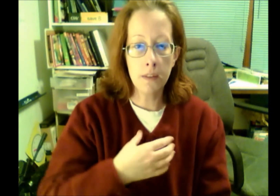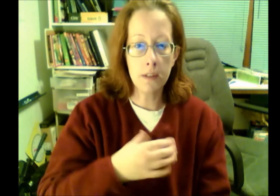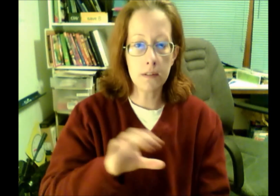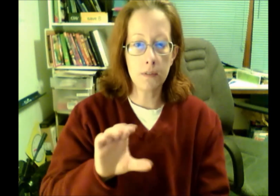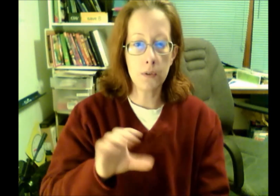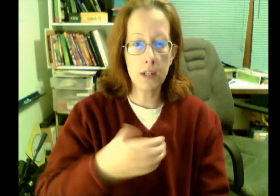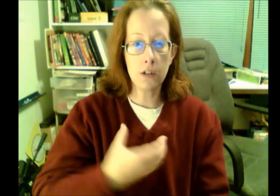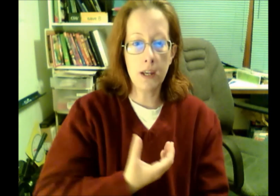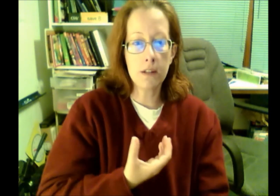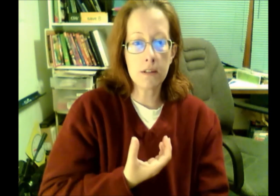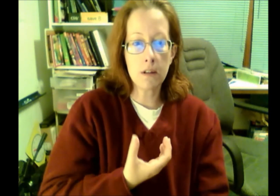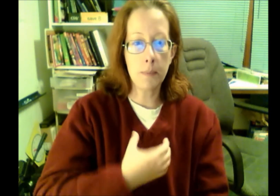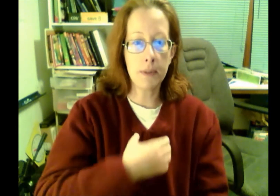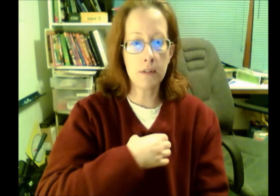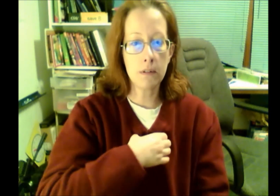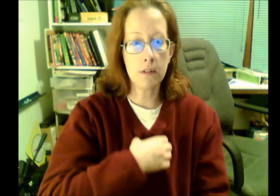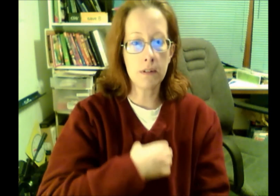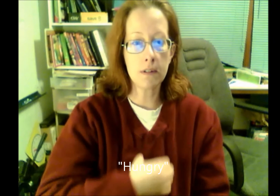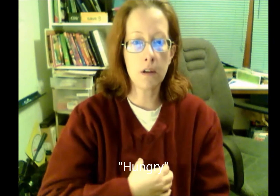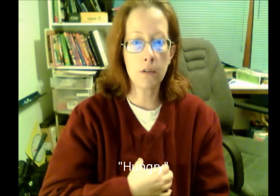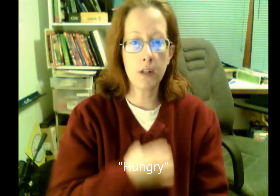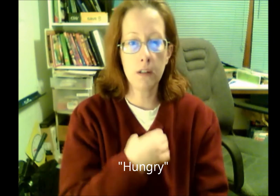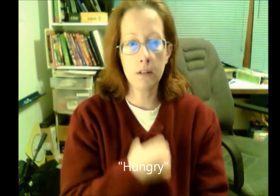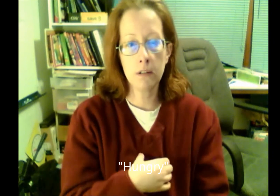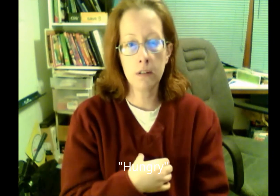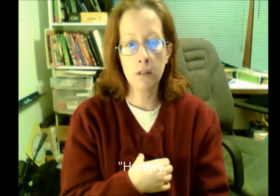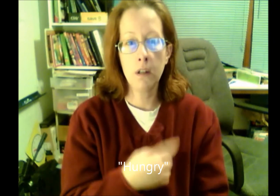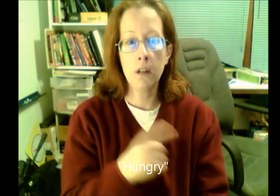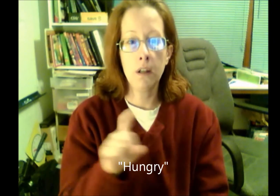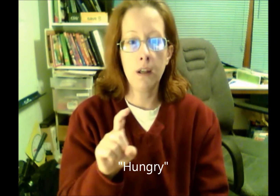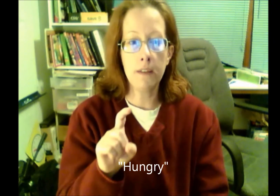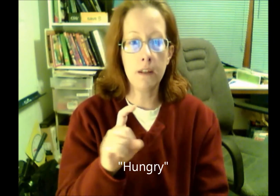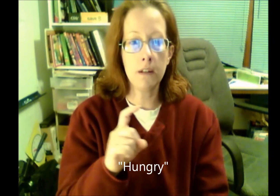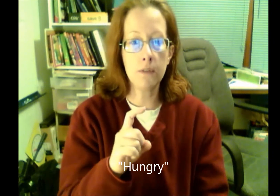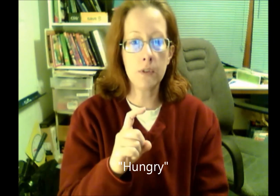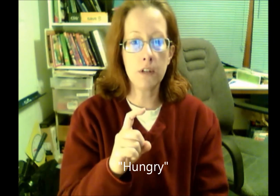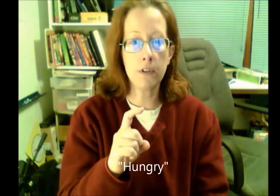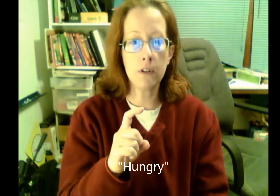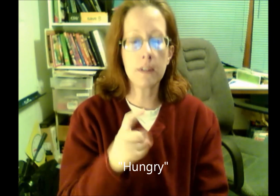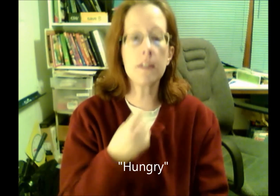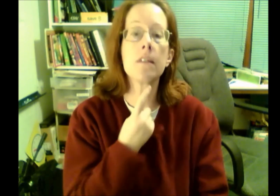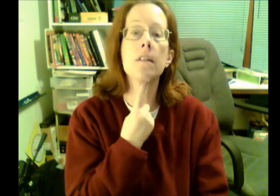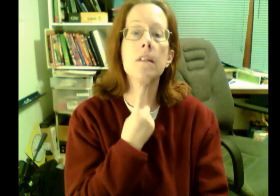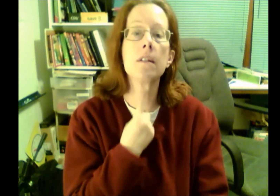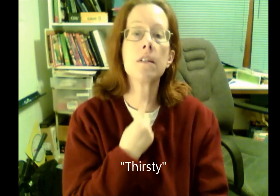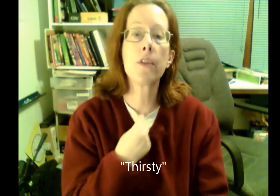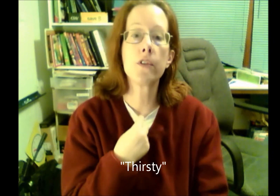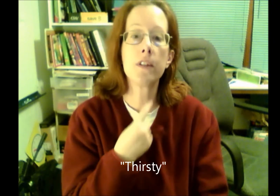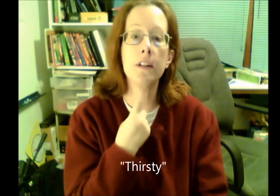This, if you take your hands and cup it, this is hungry. And then if you take your finger like this is thirsty.